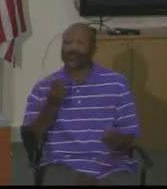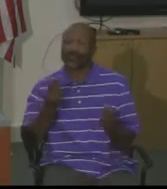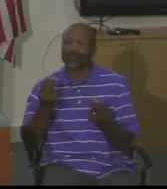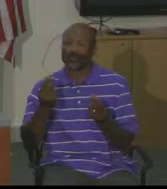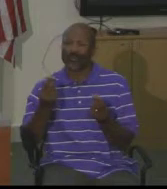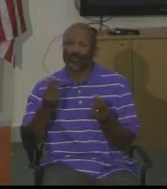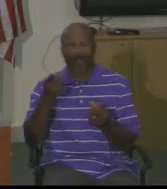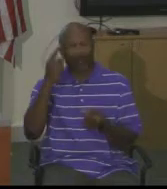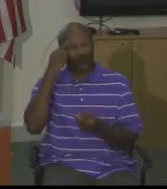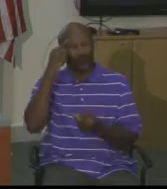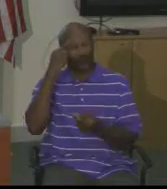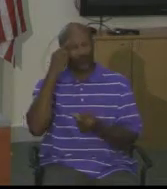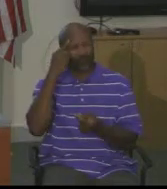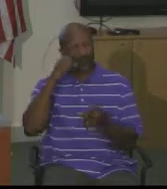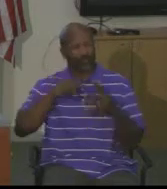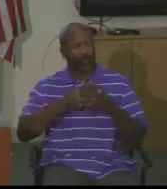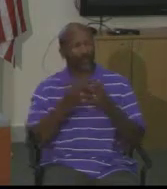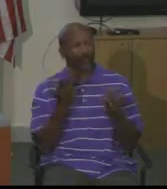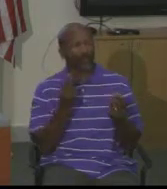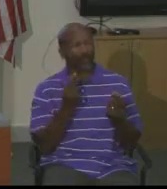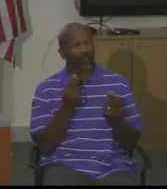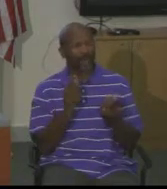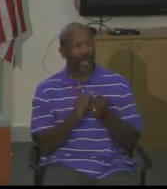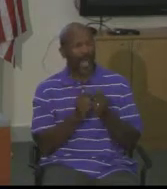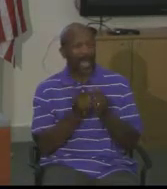So they started from ground up.